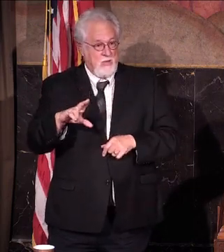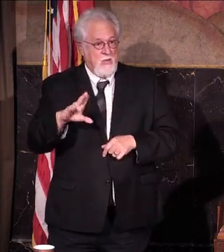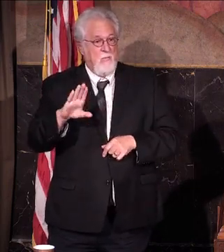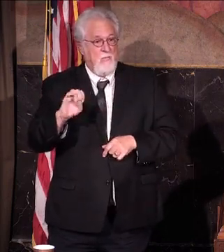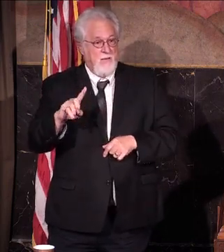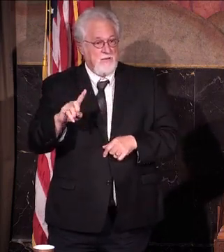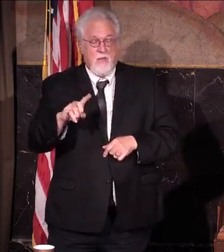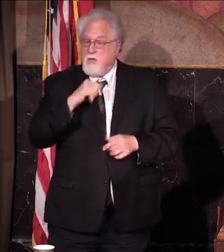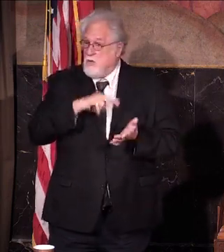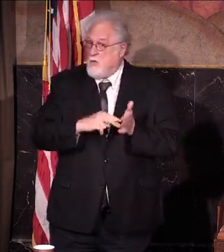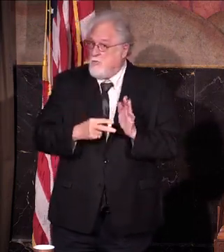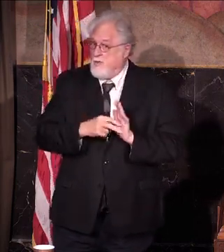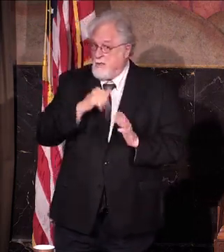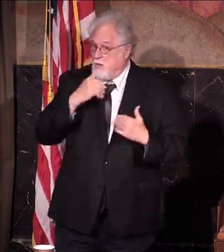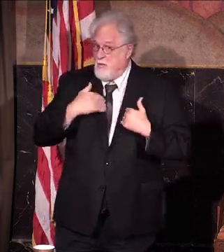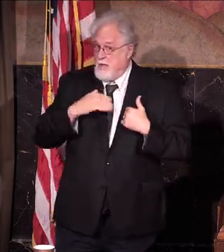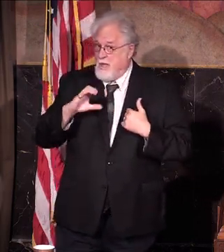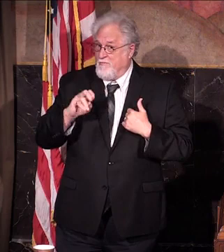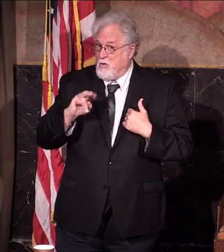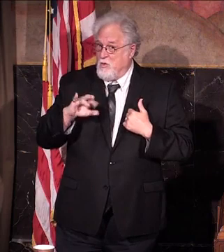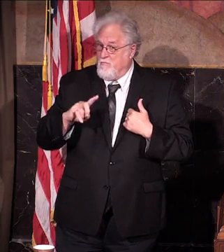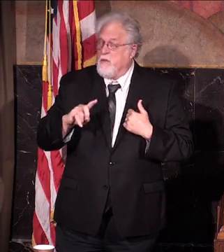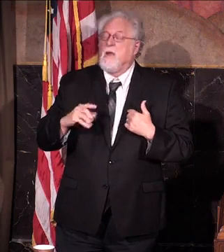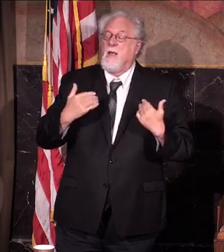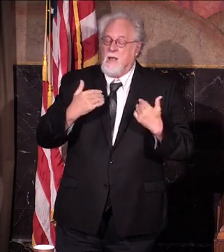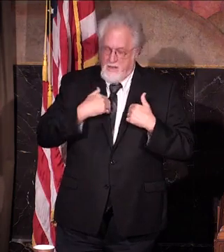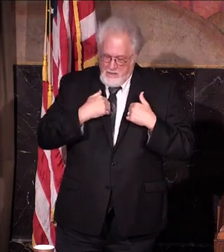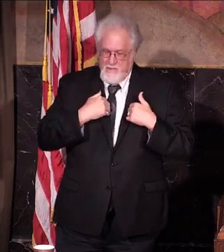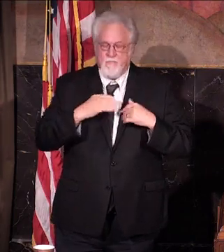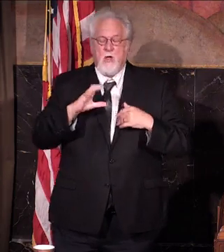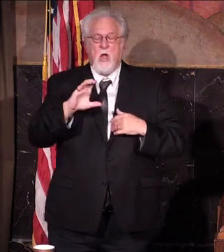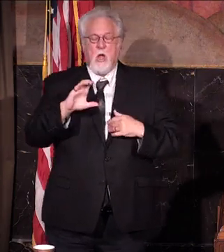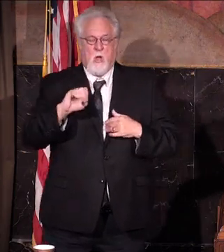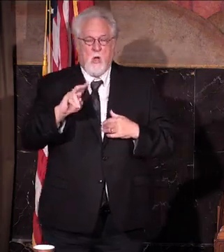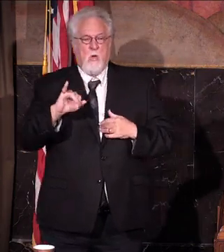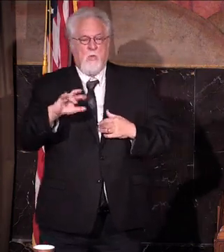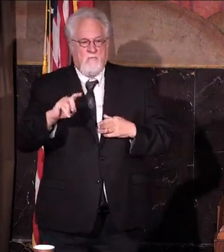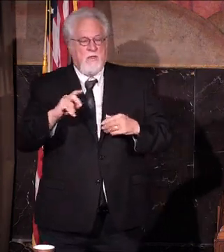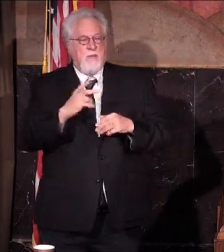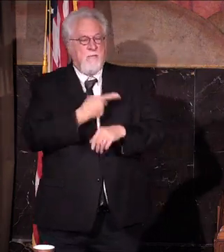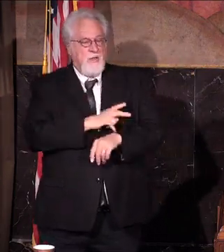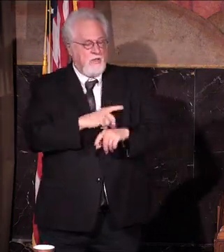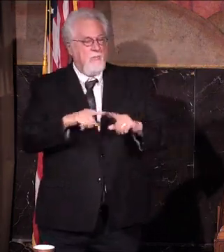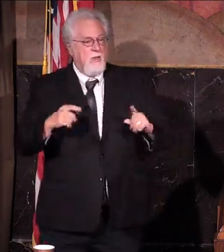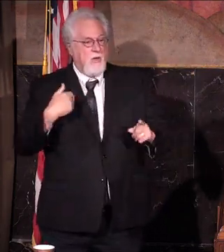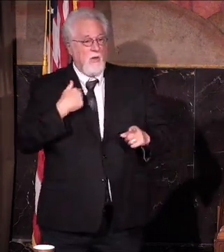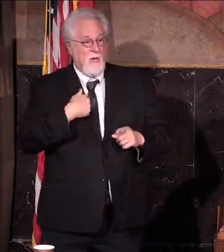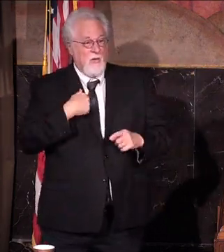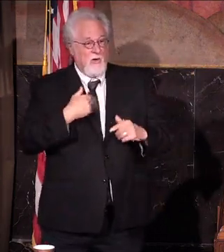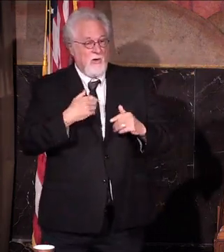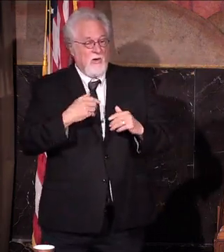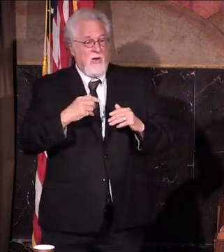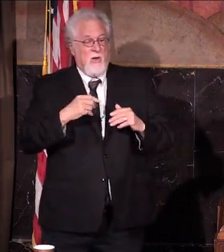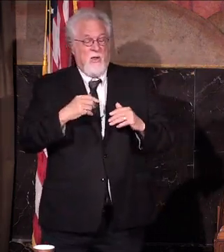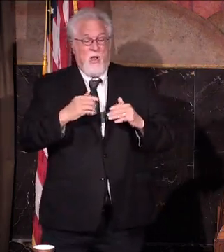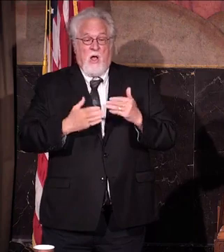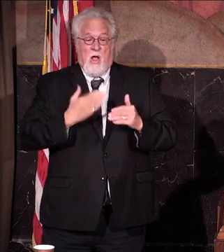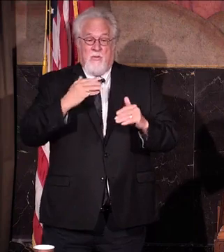currently. Doesn't mean that we don't have COVID patients, because we certainly do have COVID patients. As a matter of fact, we are nearly as